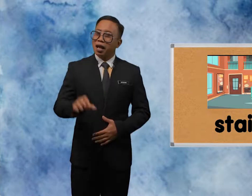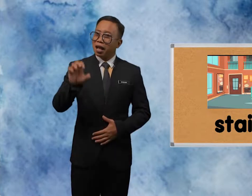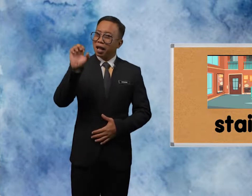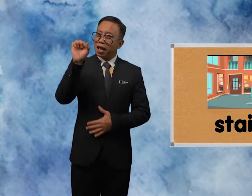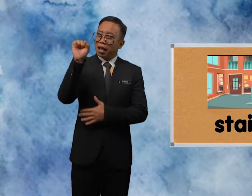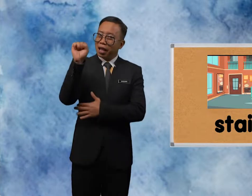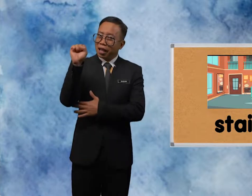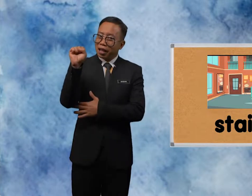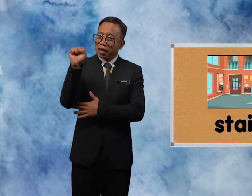S,